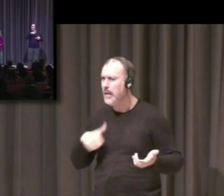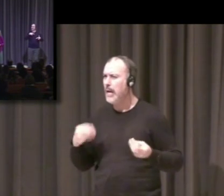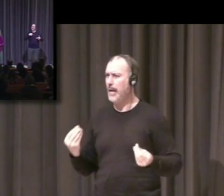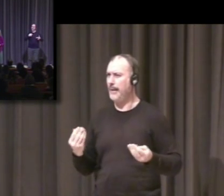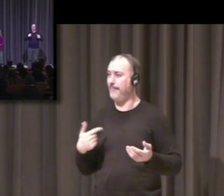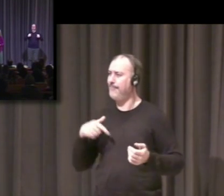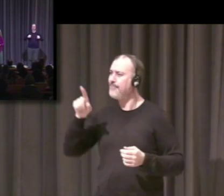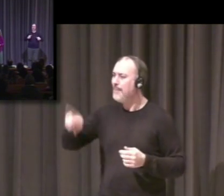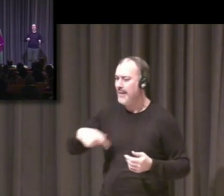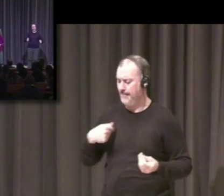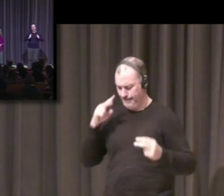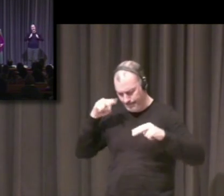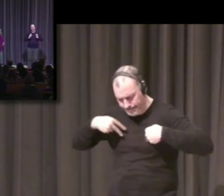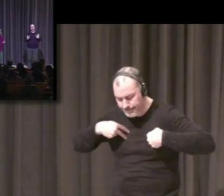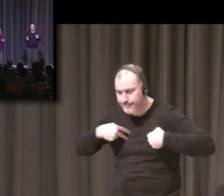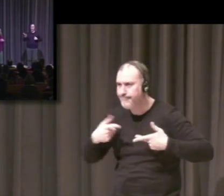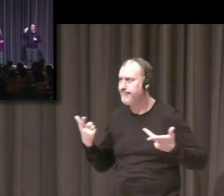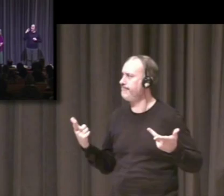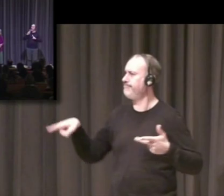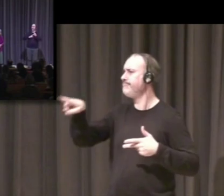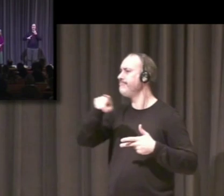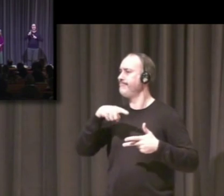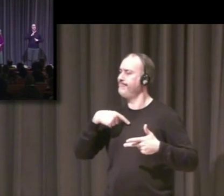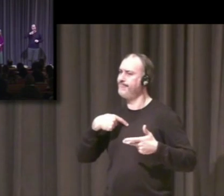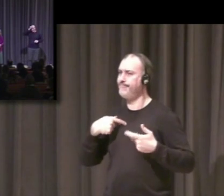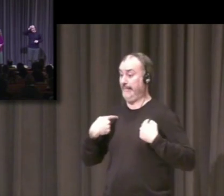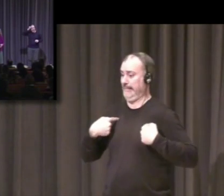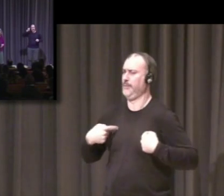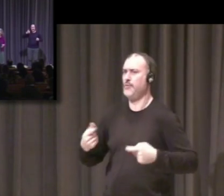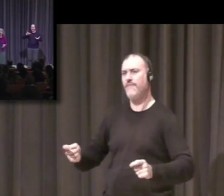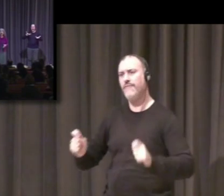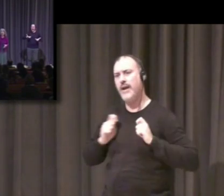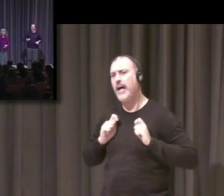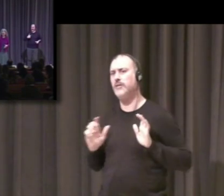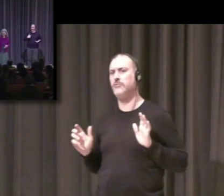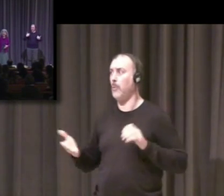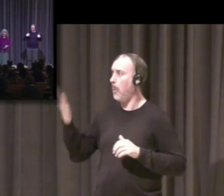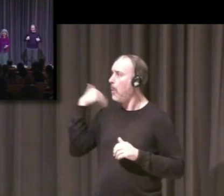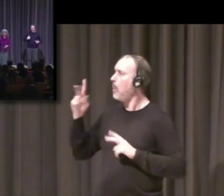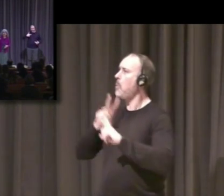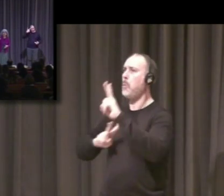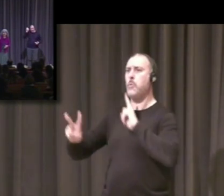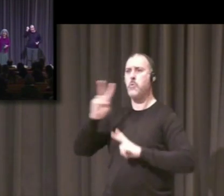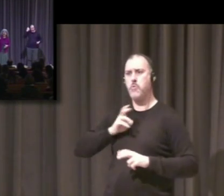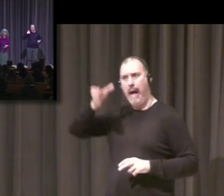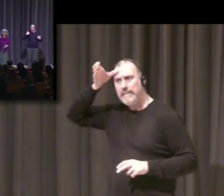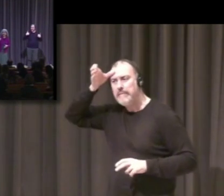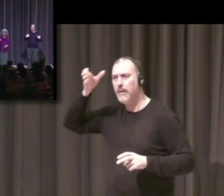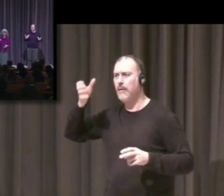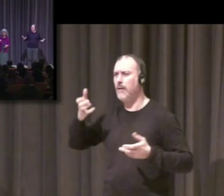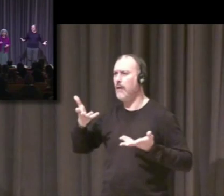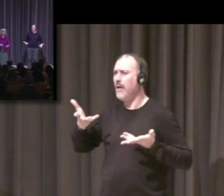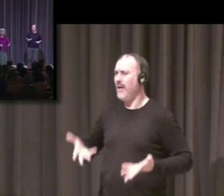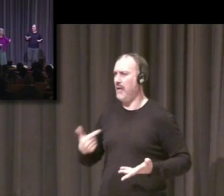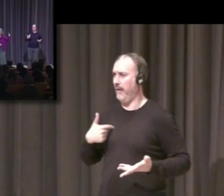smart, and now they feel like they're stupid. Teachers don't believe them that they need